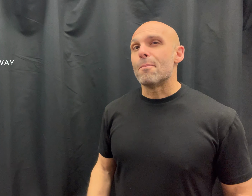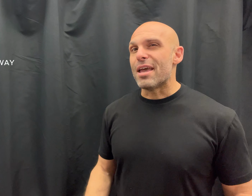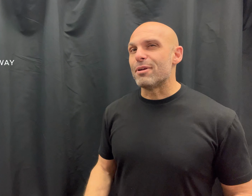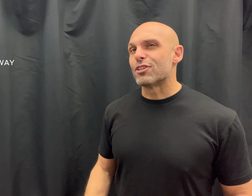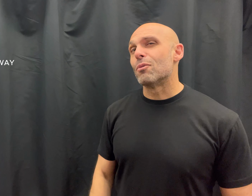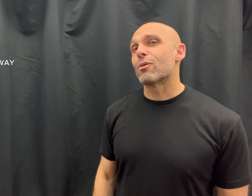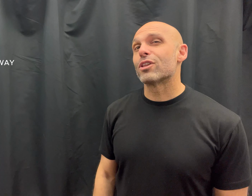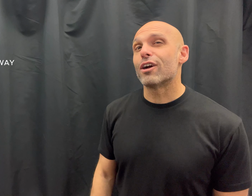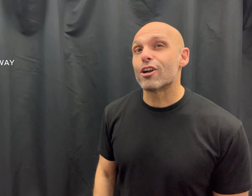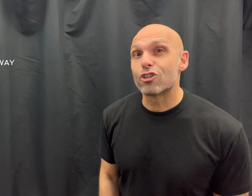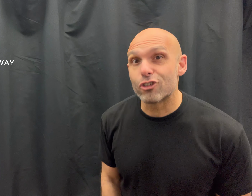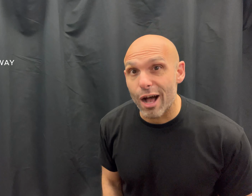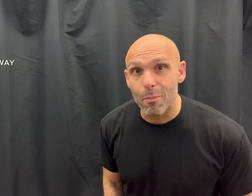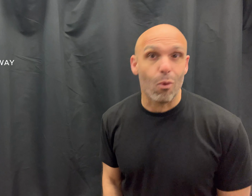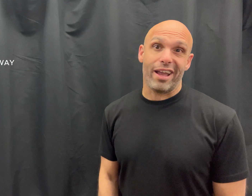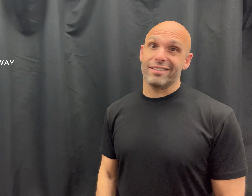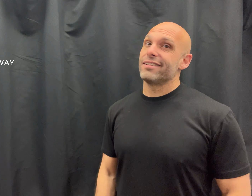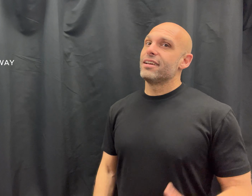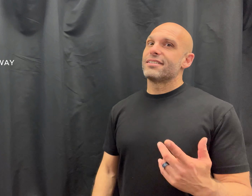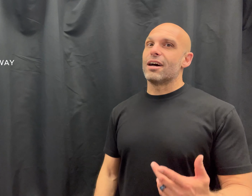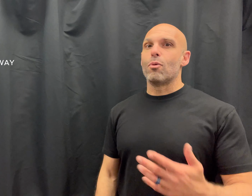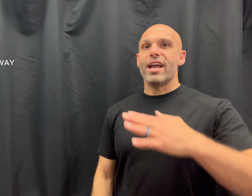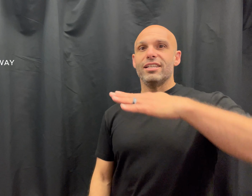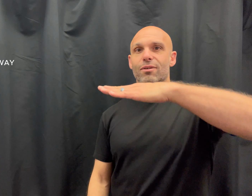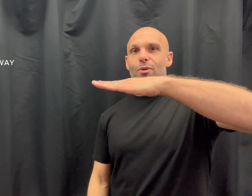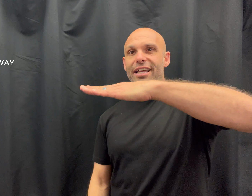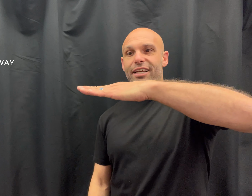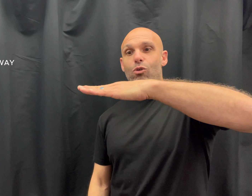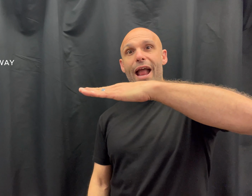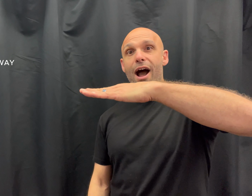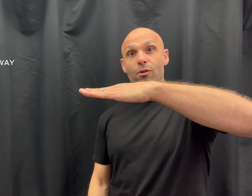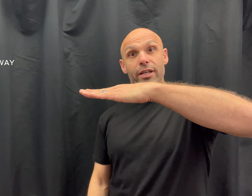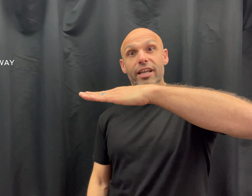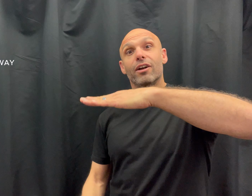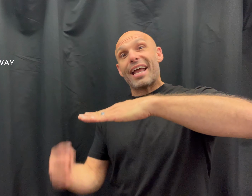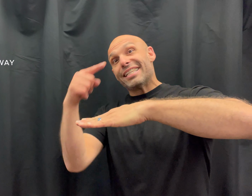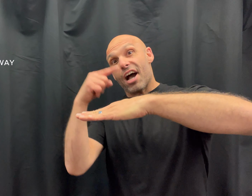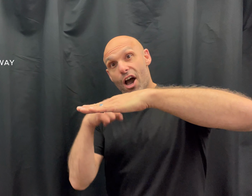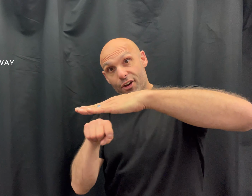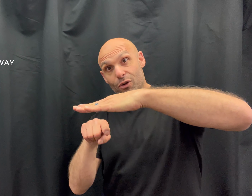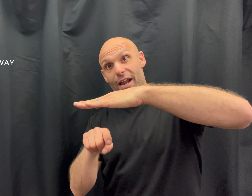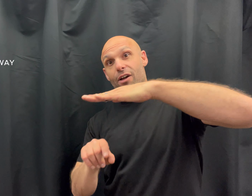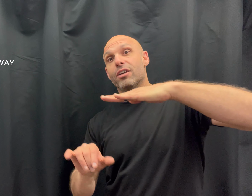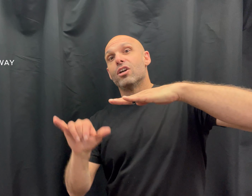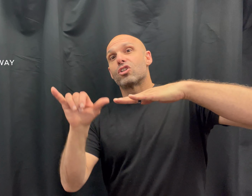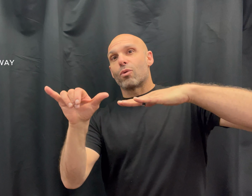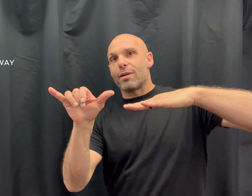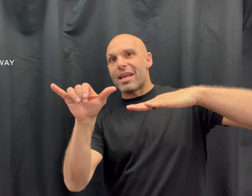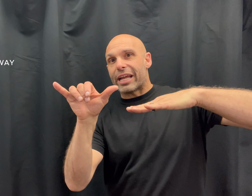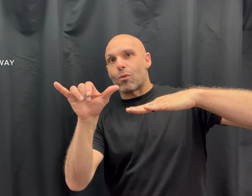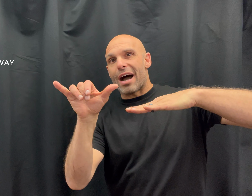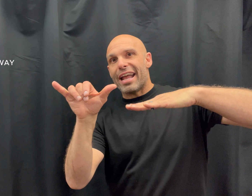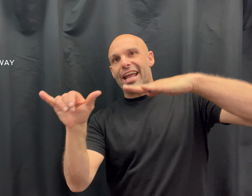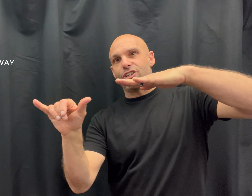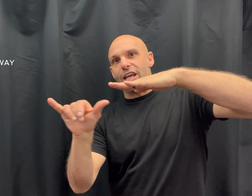Maybe you're somewhere where there are subways. Subways, we got the ground here and it's underground. So we're gonna make a Y hand shape